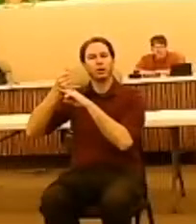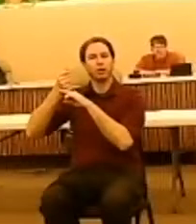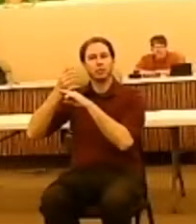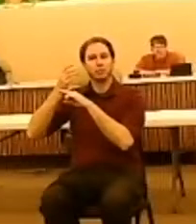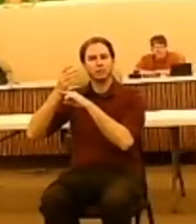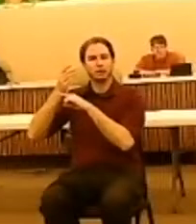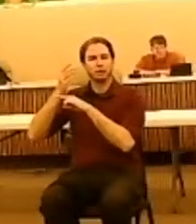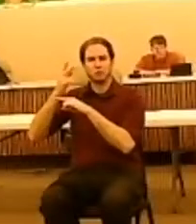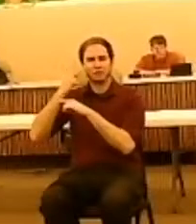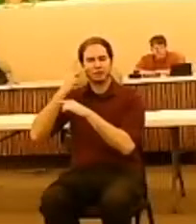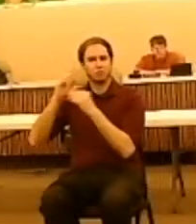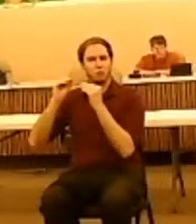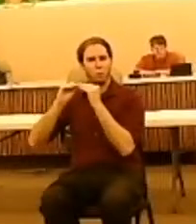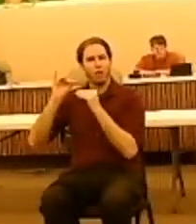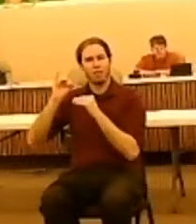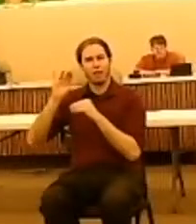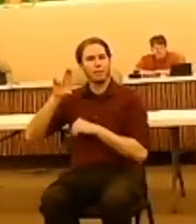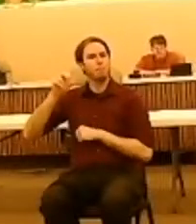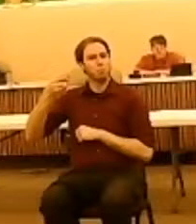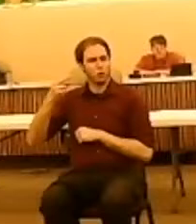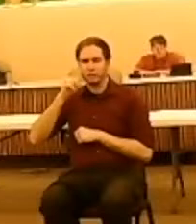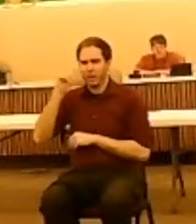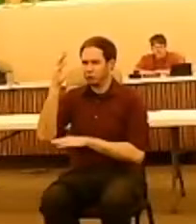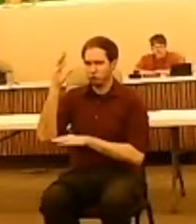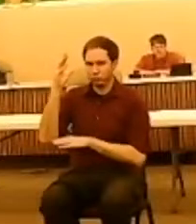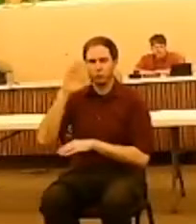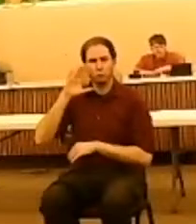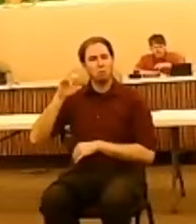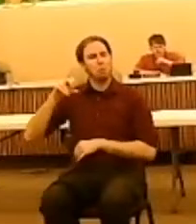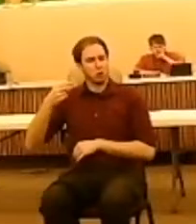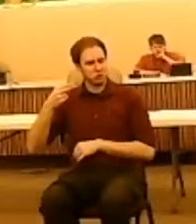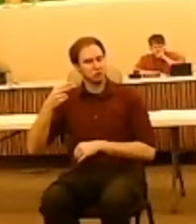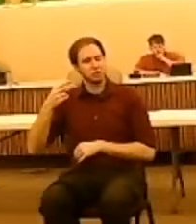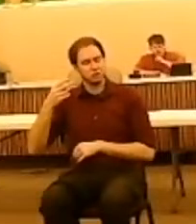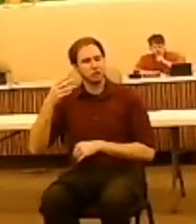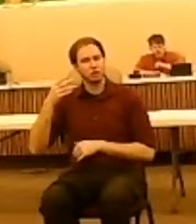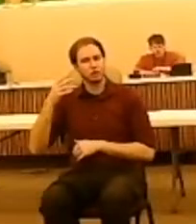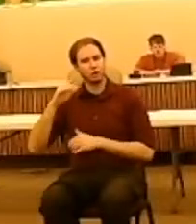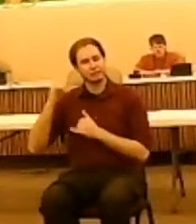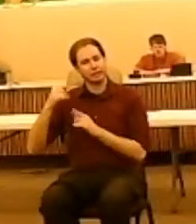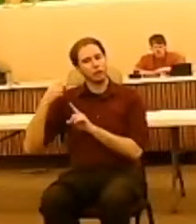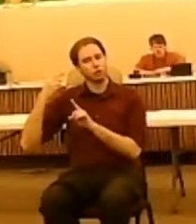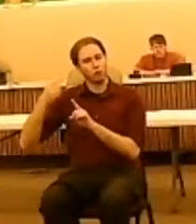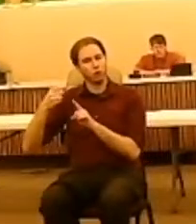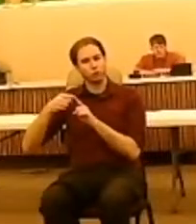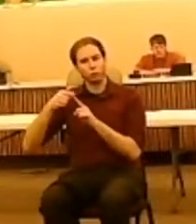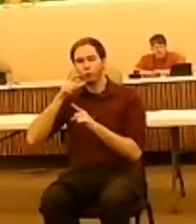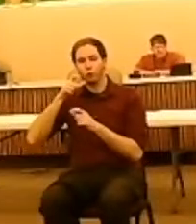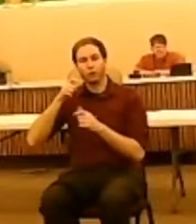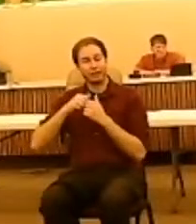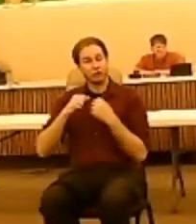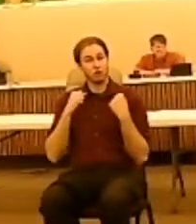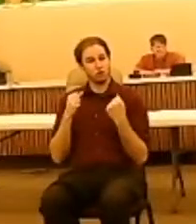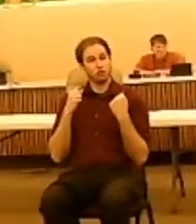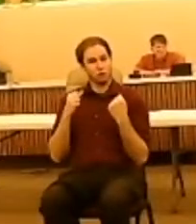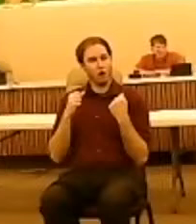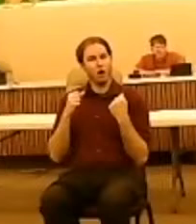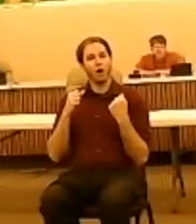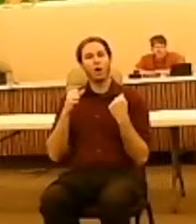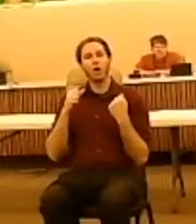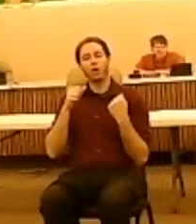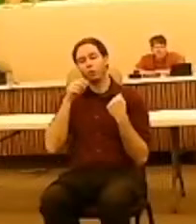at more along the lines of bushes than trees, with the intent that someone in a car isn't looking down